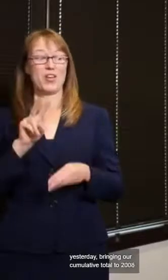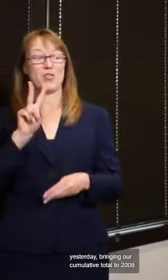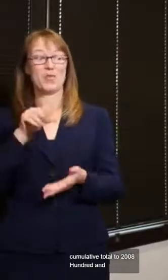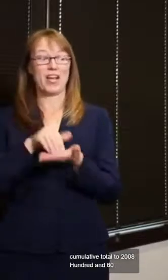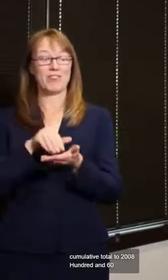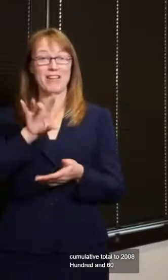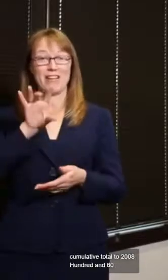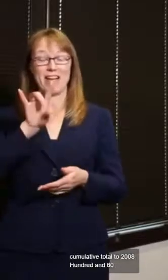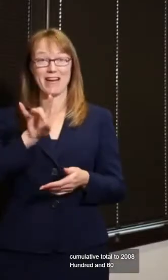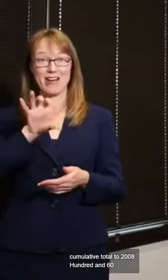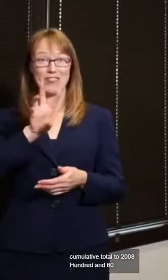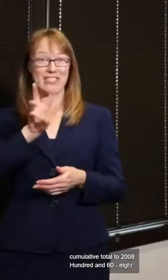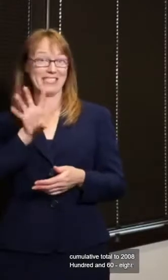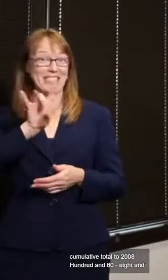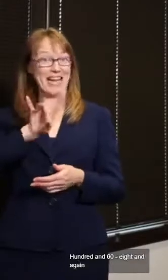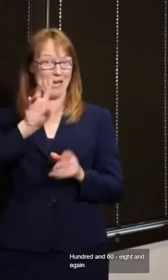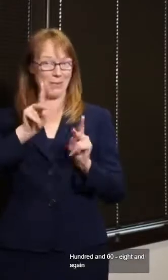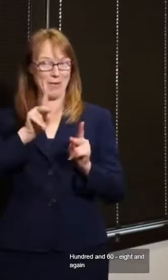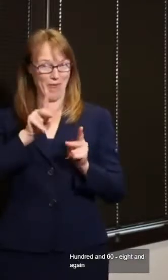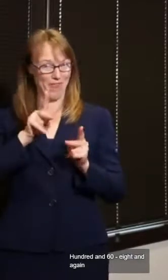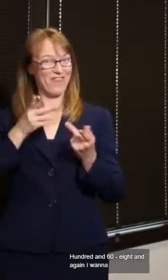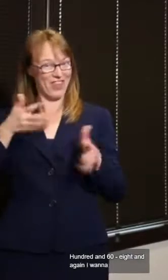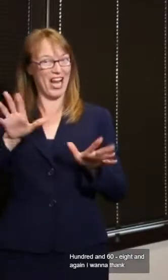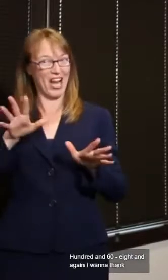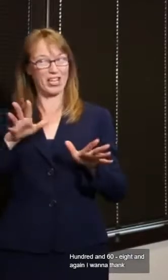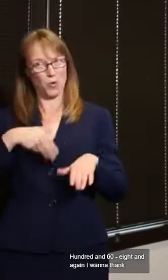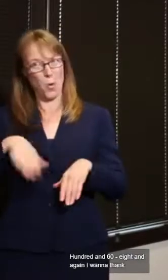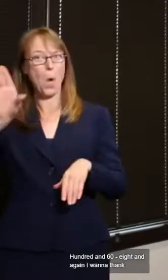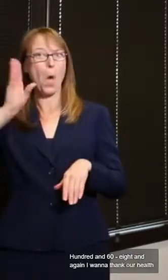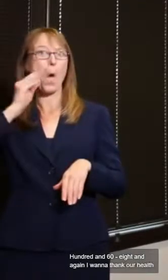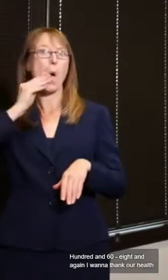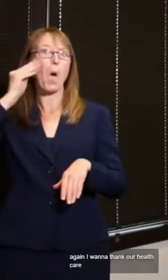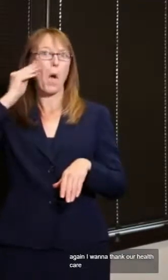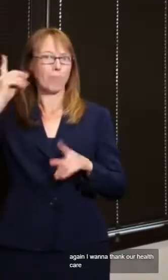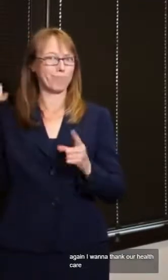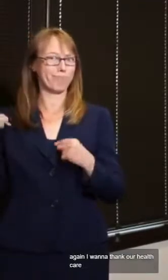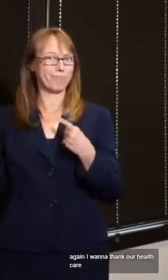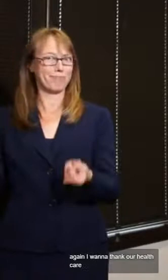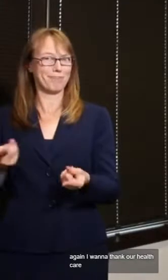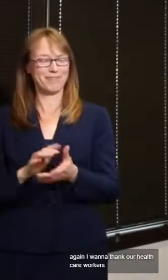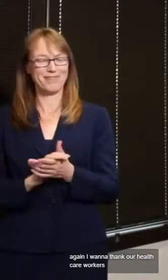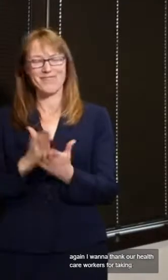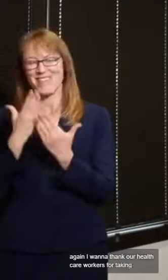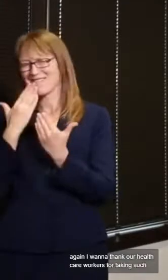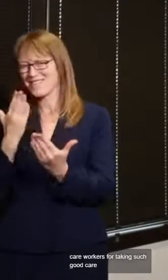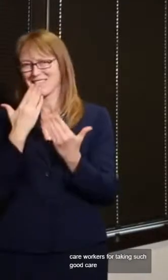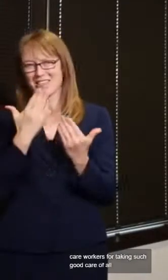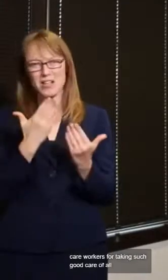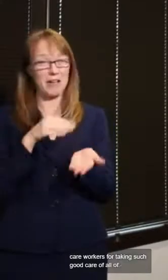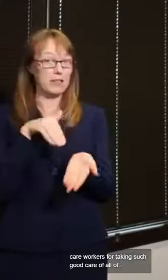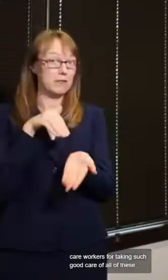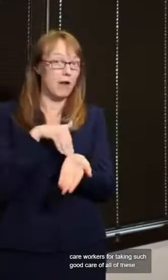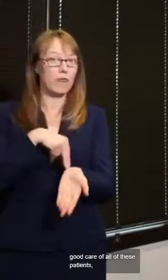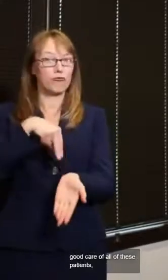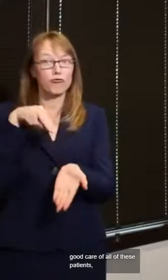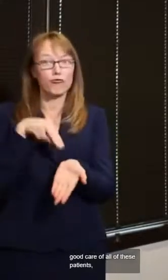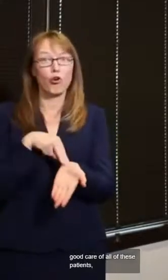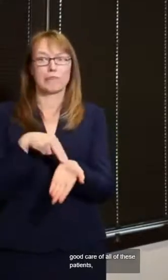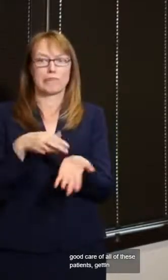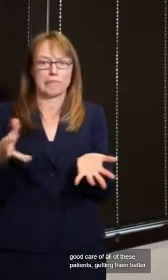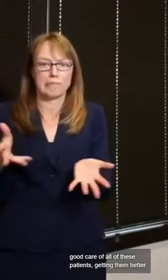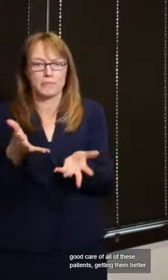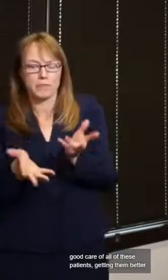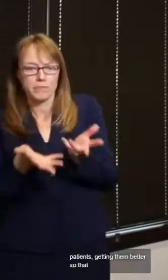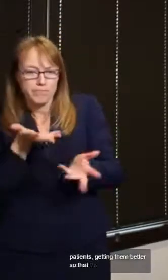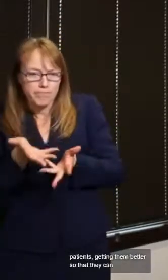2,868. And again, we'll thank our healthcare workers for taking such good care of all of these patients, getting them better so that they can